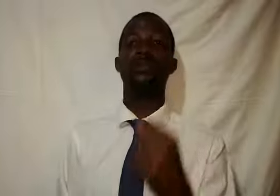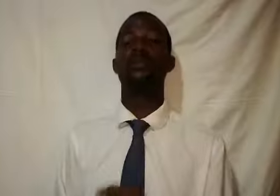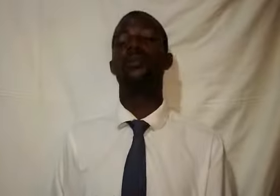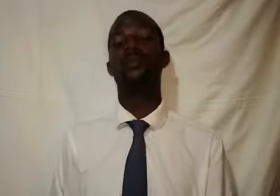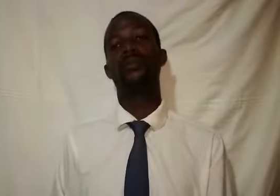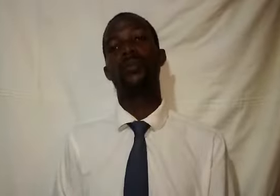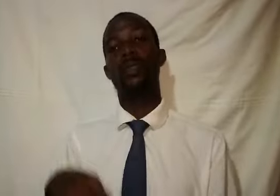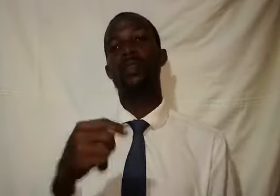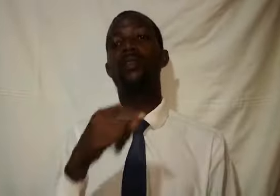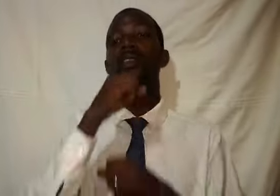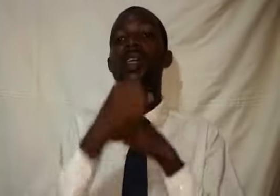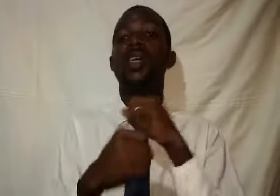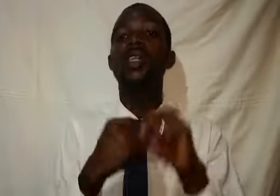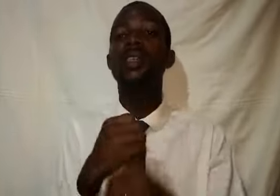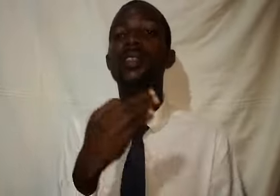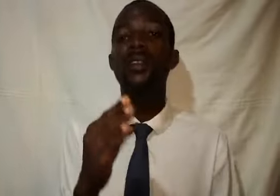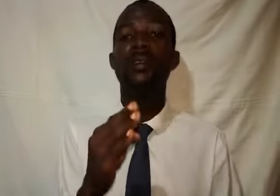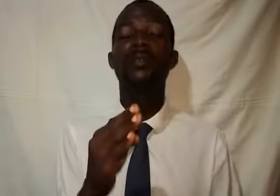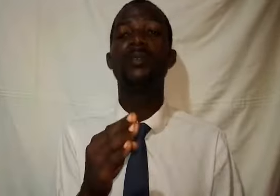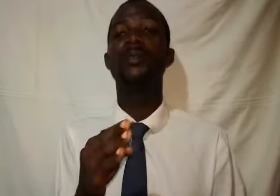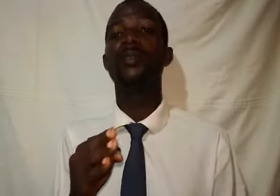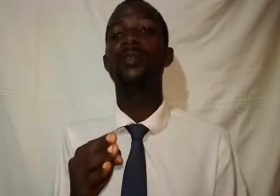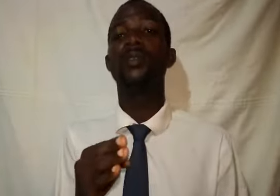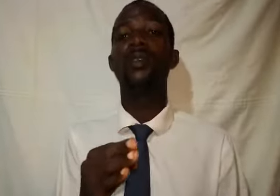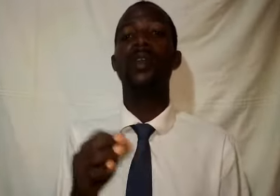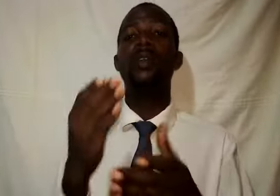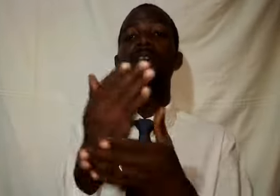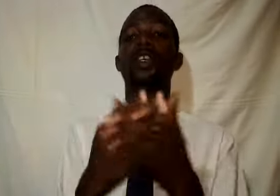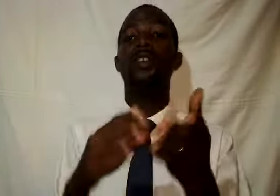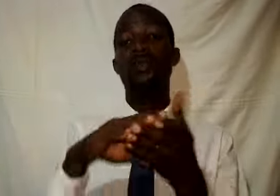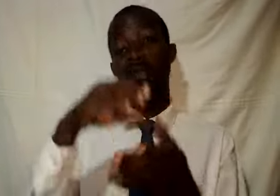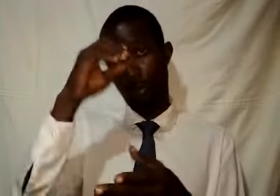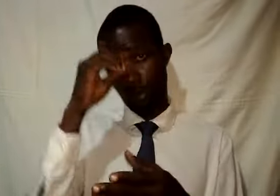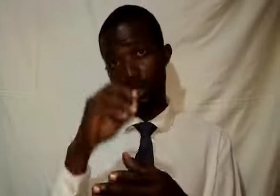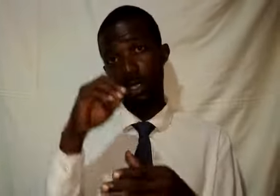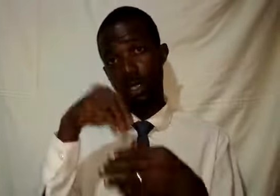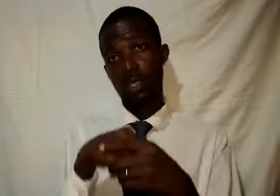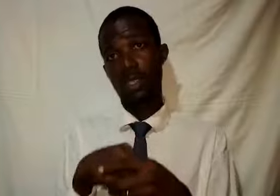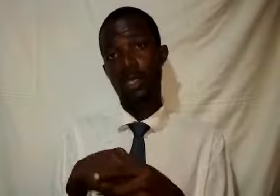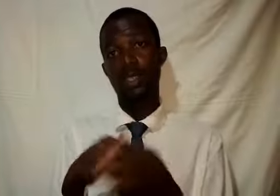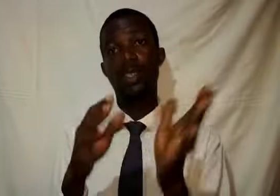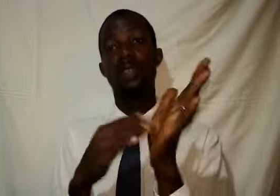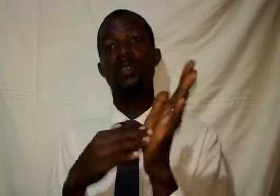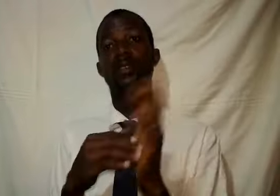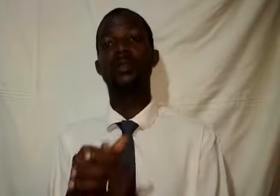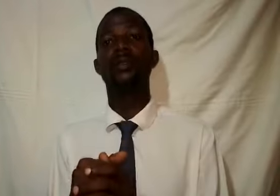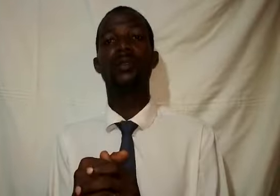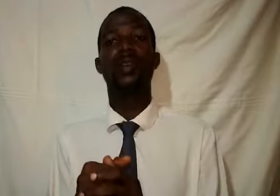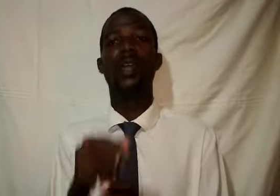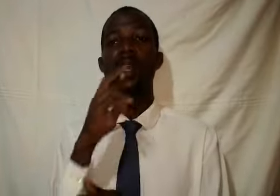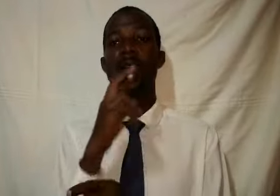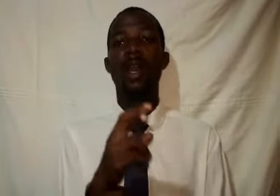The ages of some students in a certain school are as